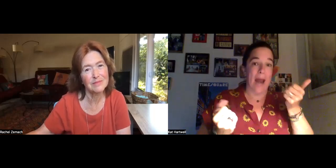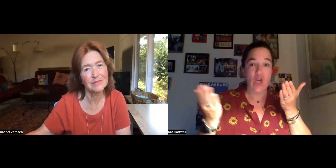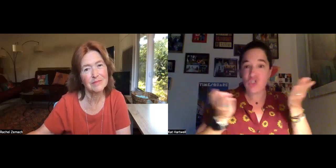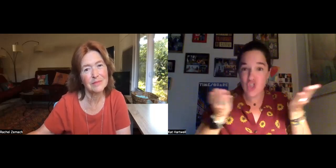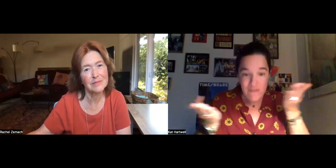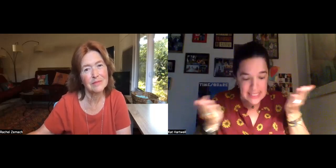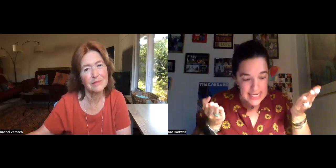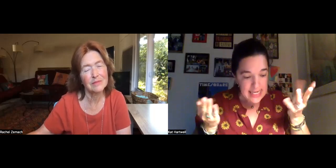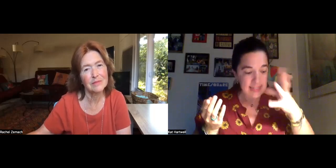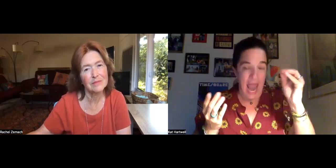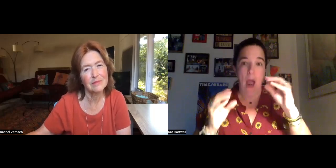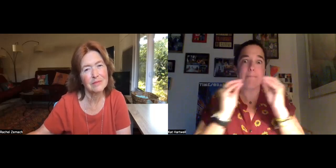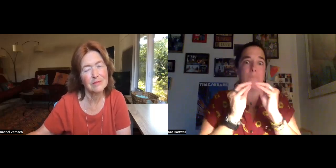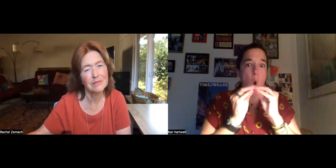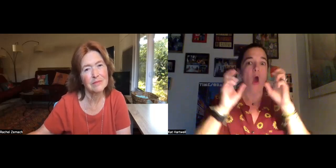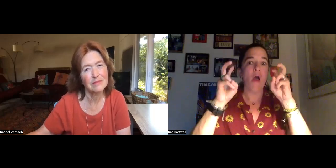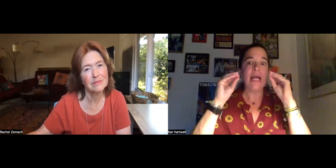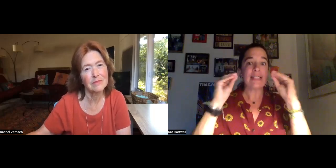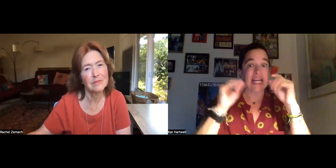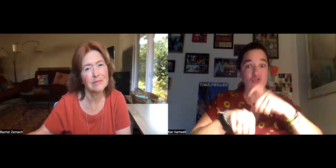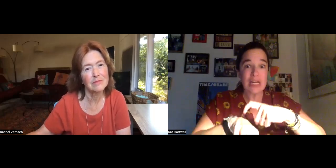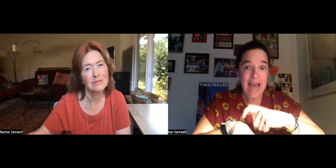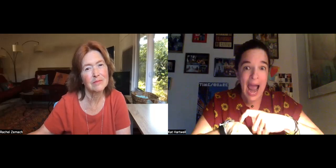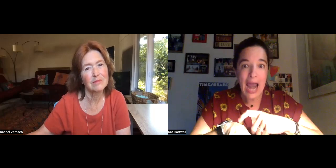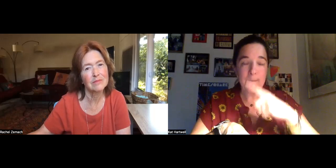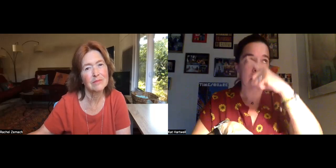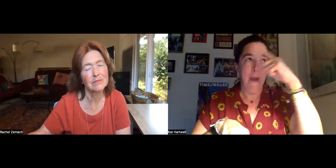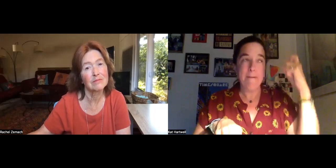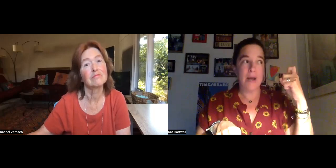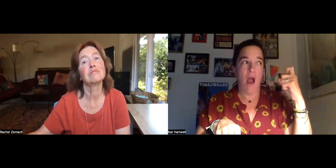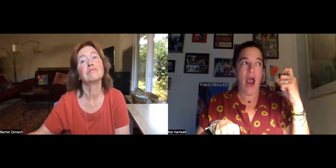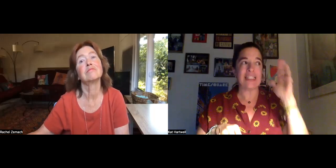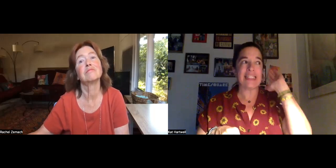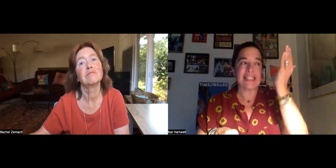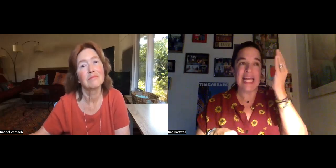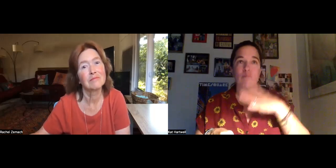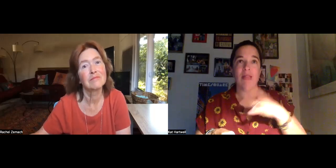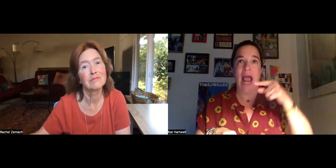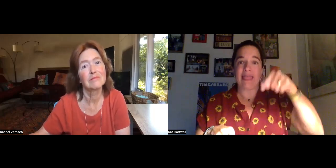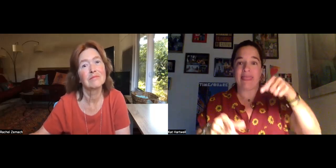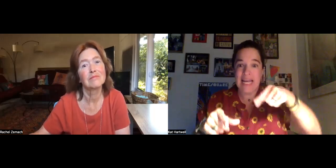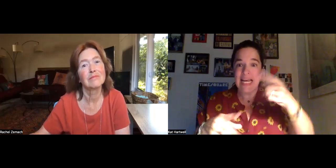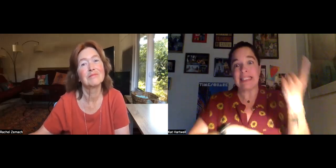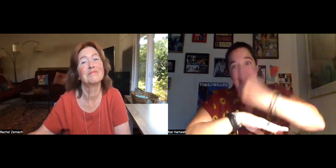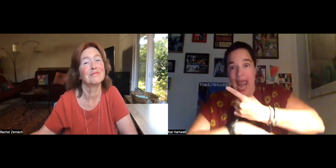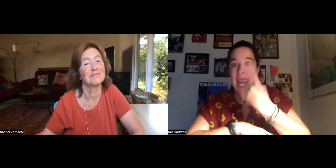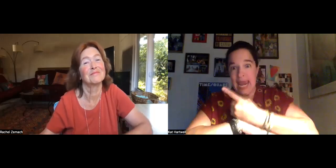better services and more teaching time? Because it seems like these